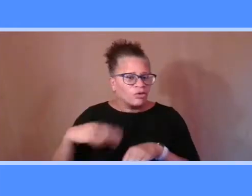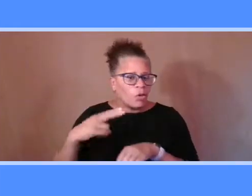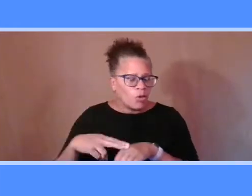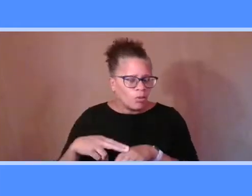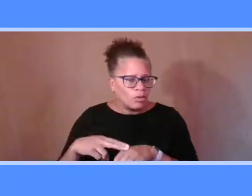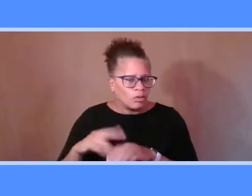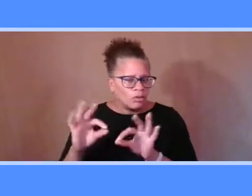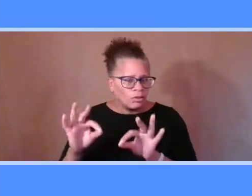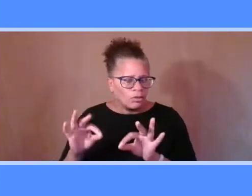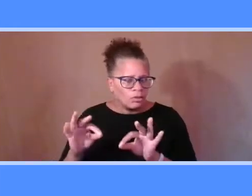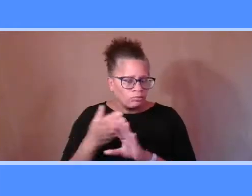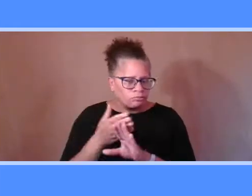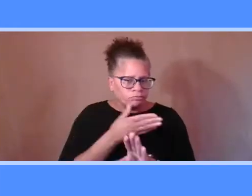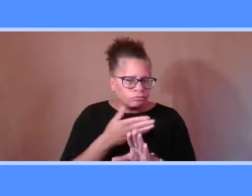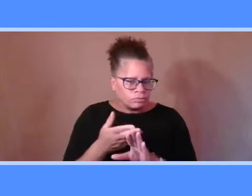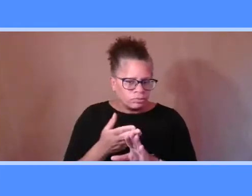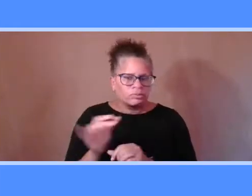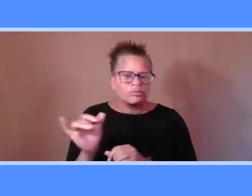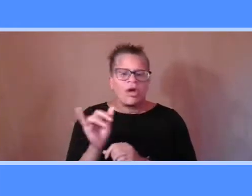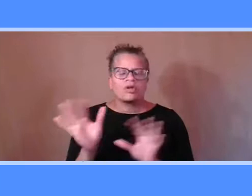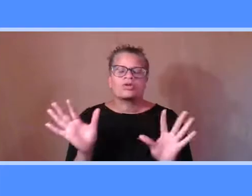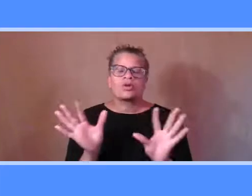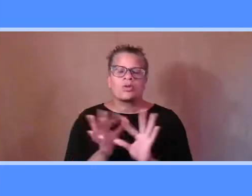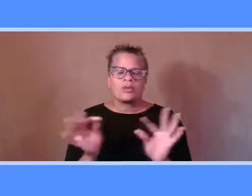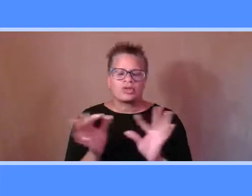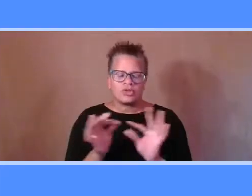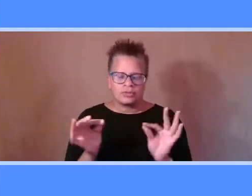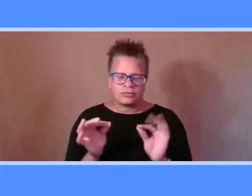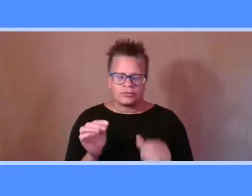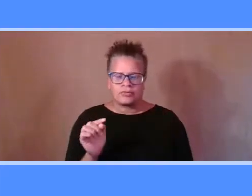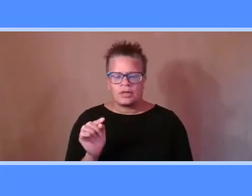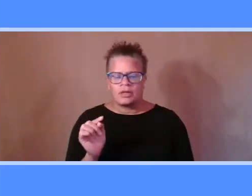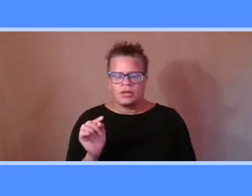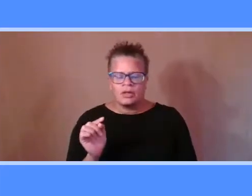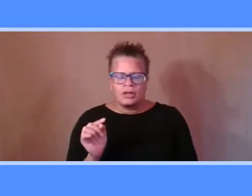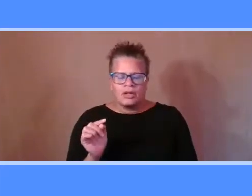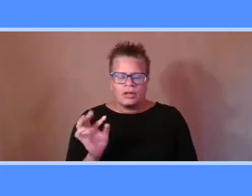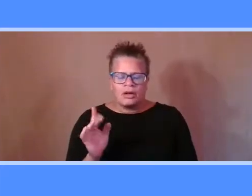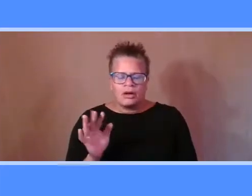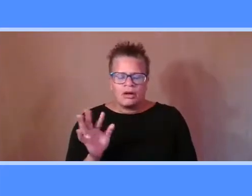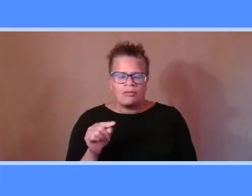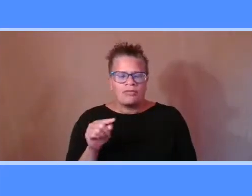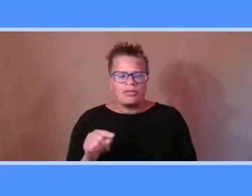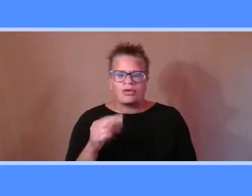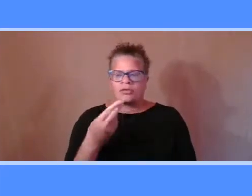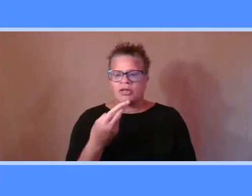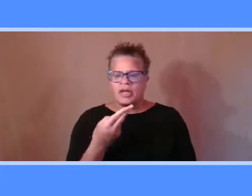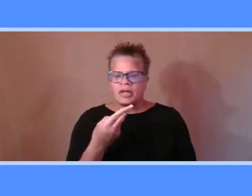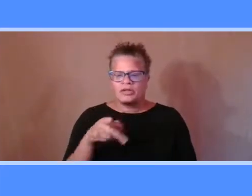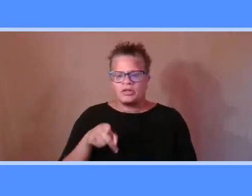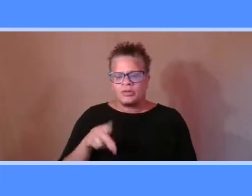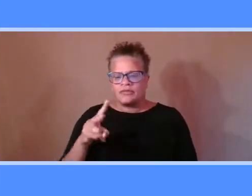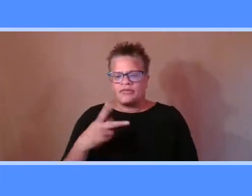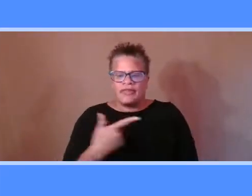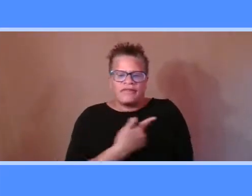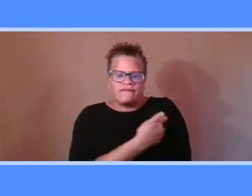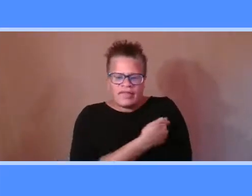Okay, I do also want to mention that there is an HPV